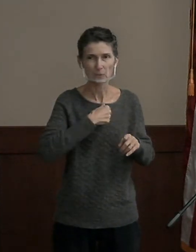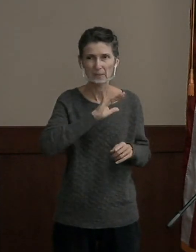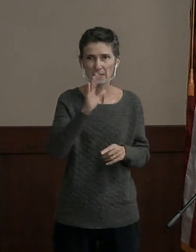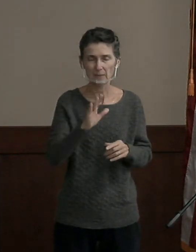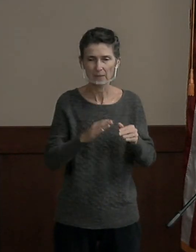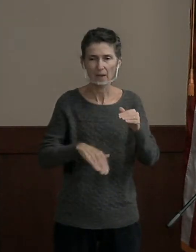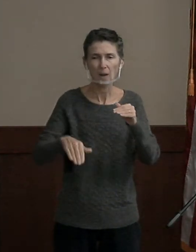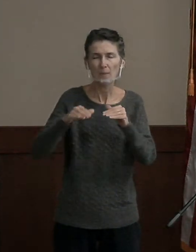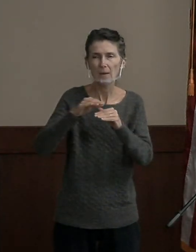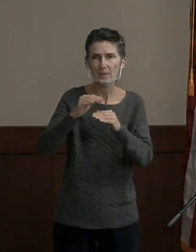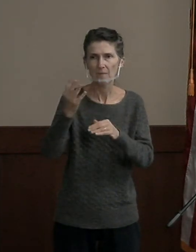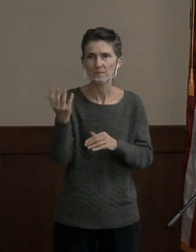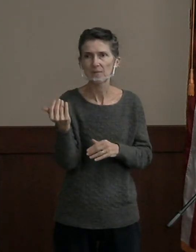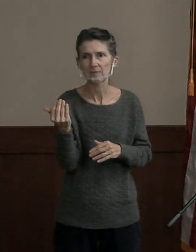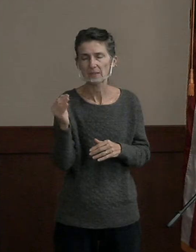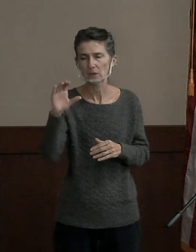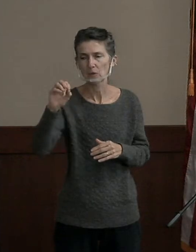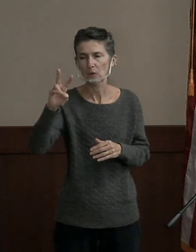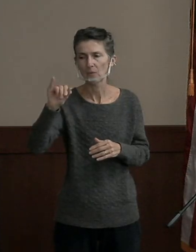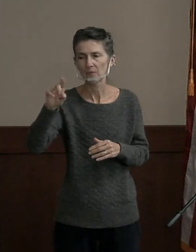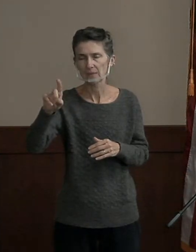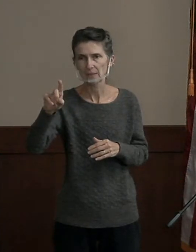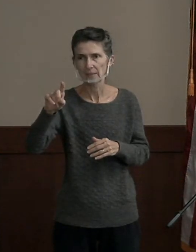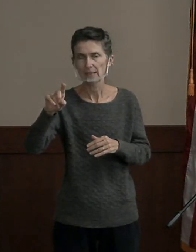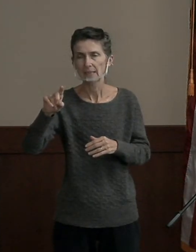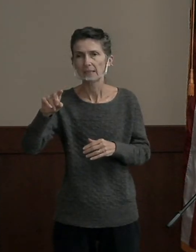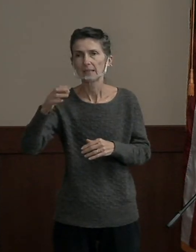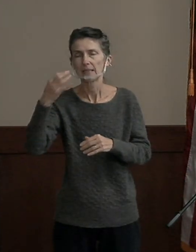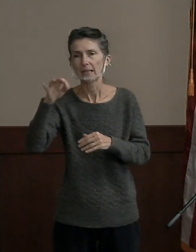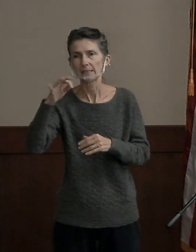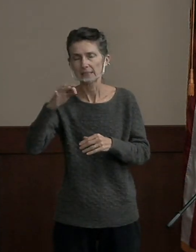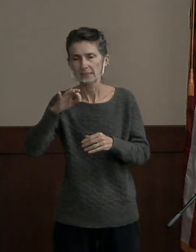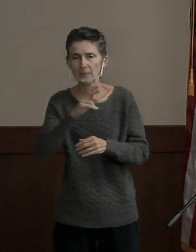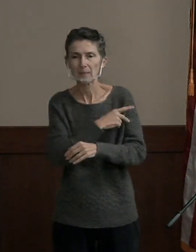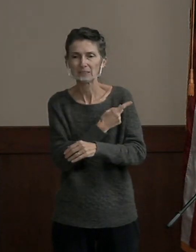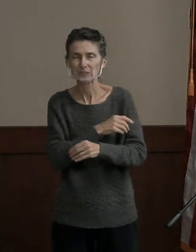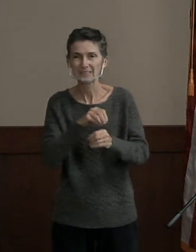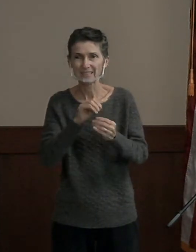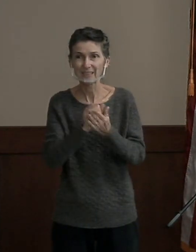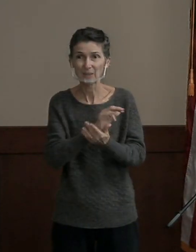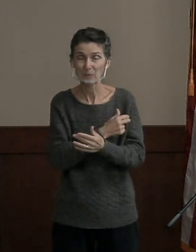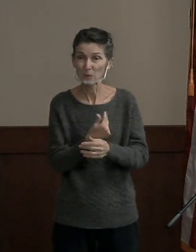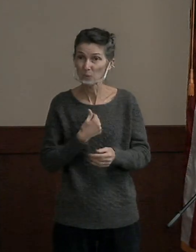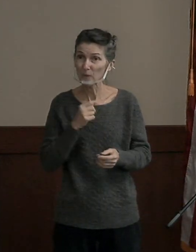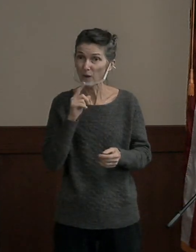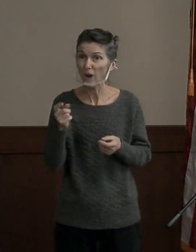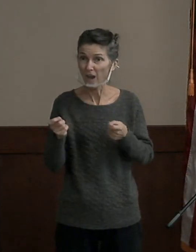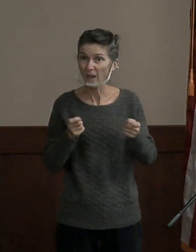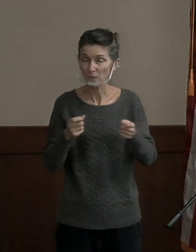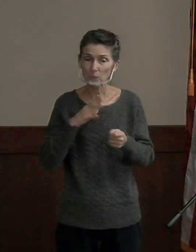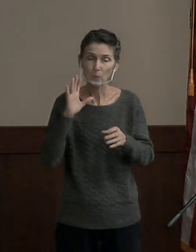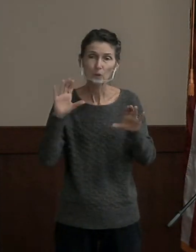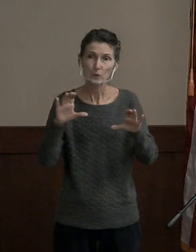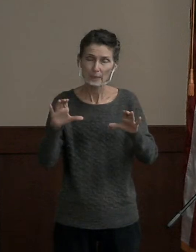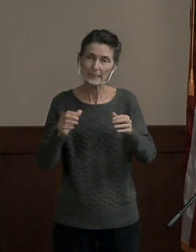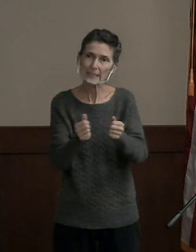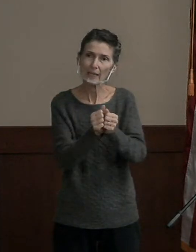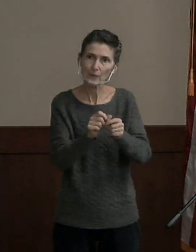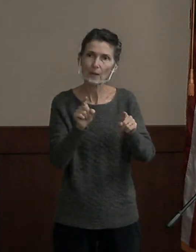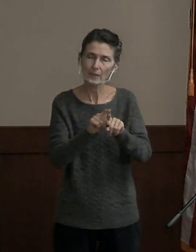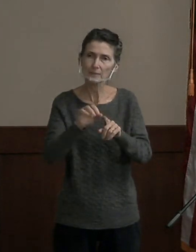above 15 COVID-19 patients in the hospital. So we're handling it, and we will do it together as a